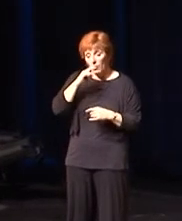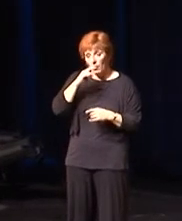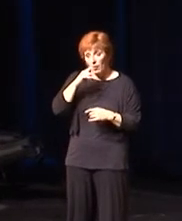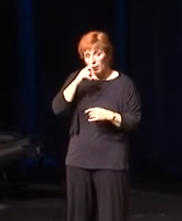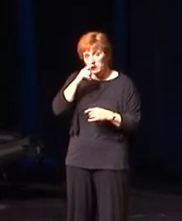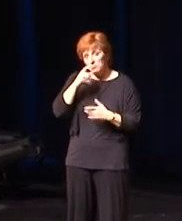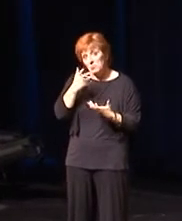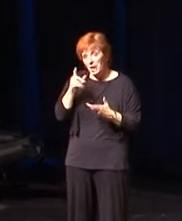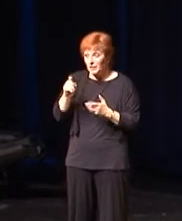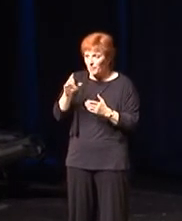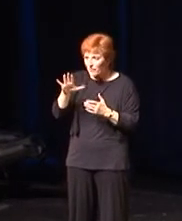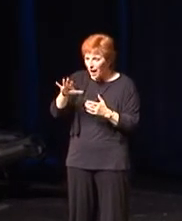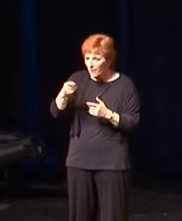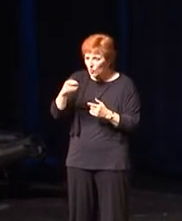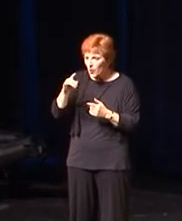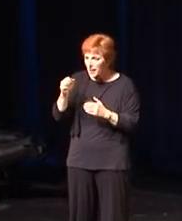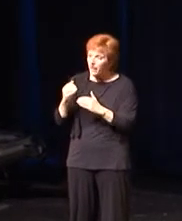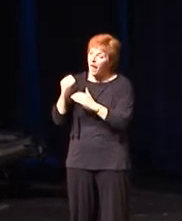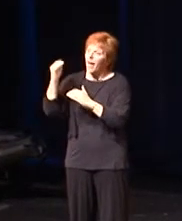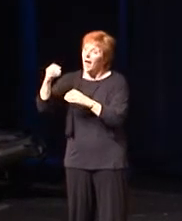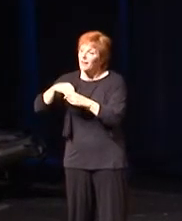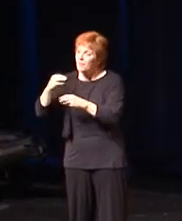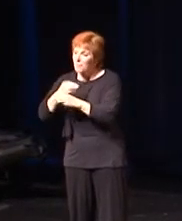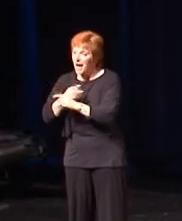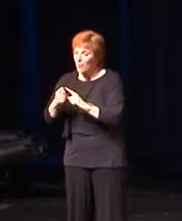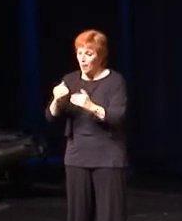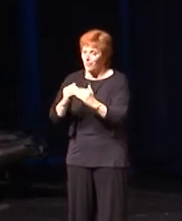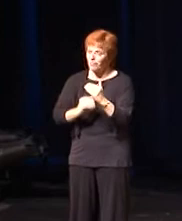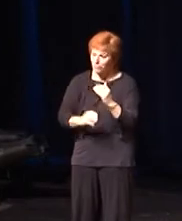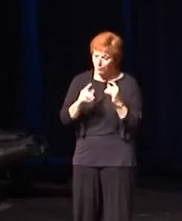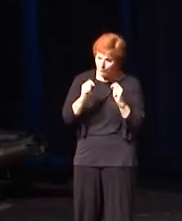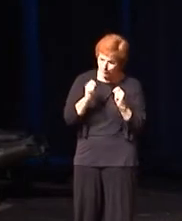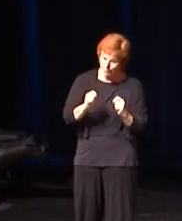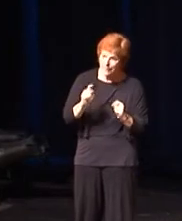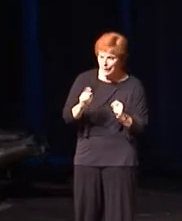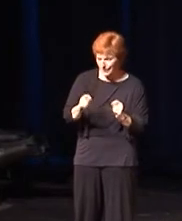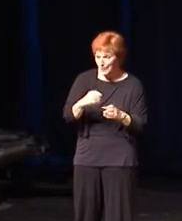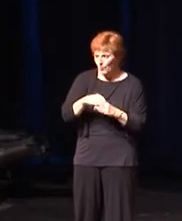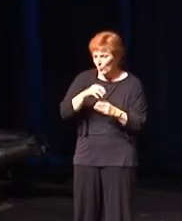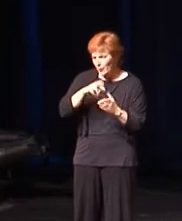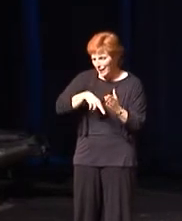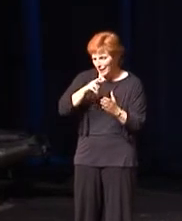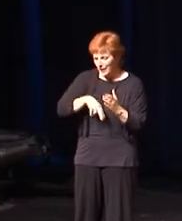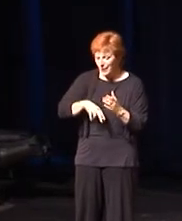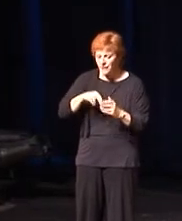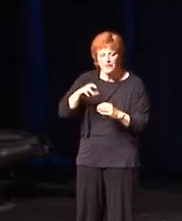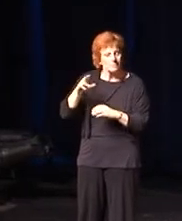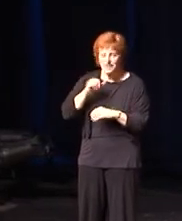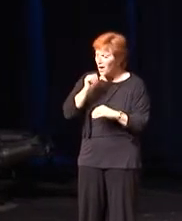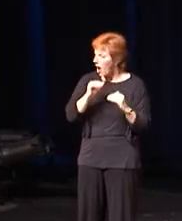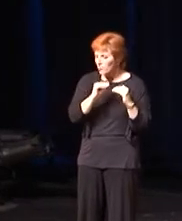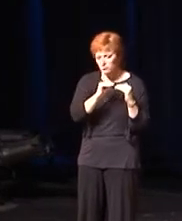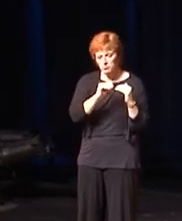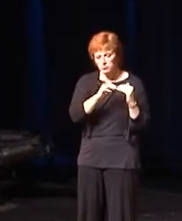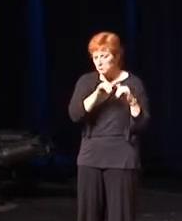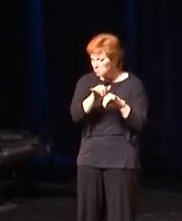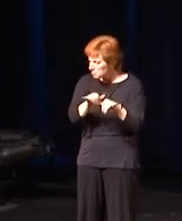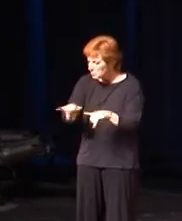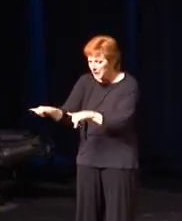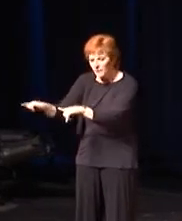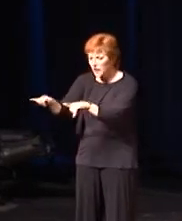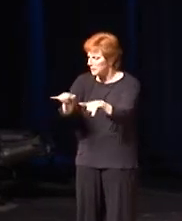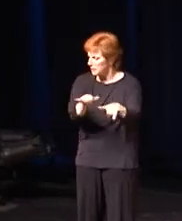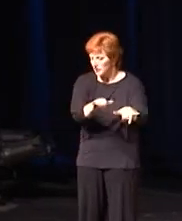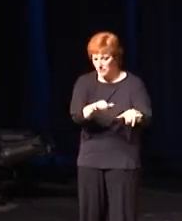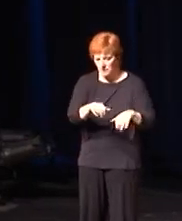to be 5 grades ahead in math, but he may need tutoring in reading. See, it's uneven skills. And then another